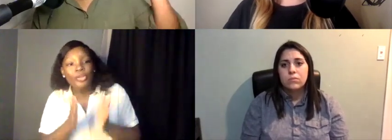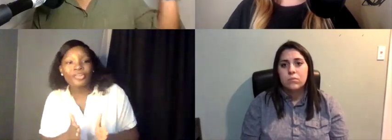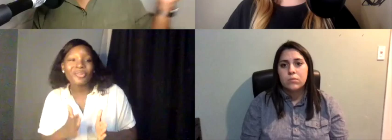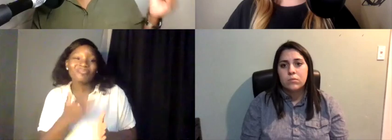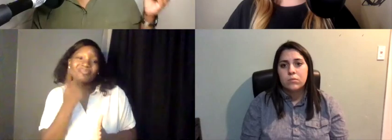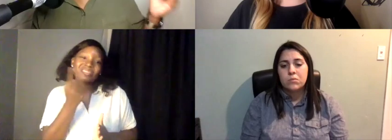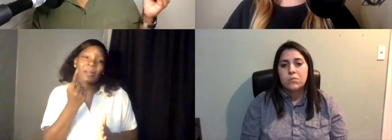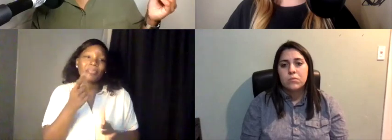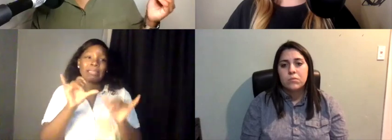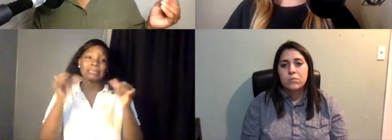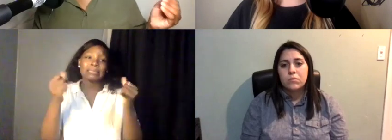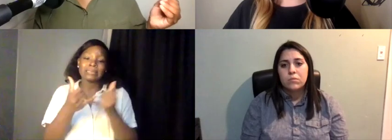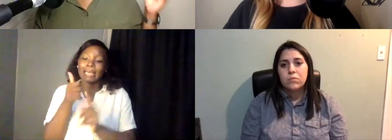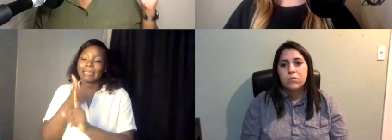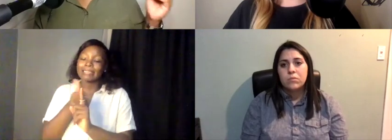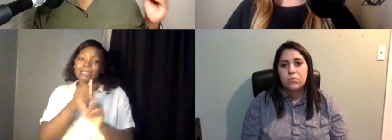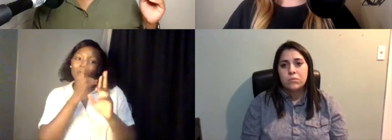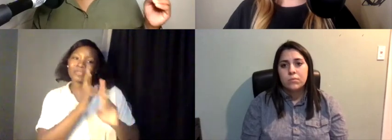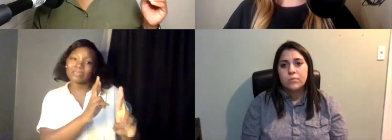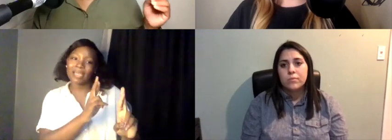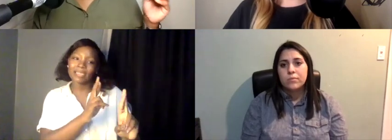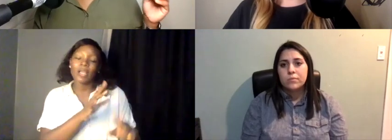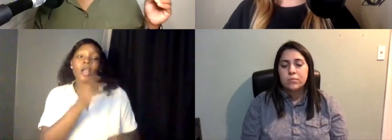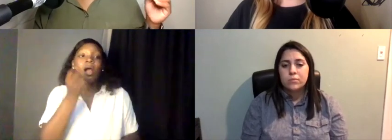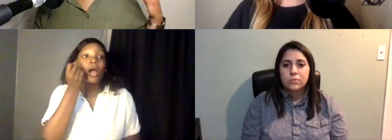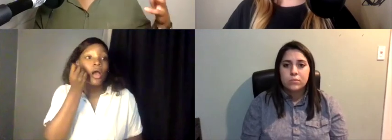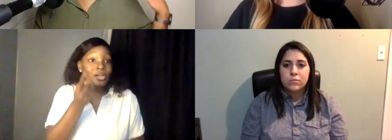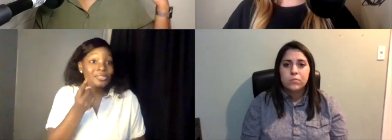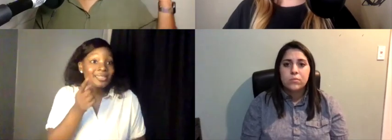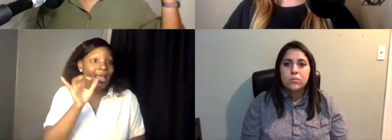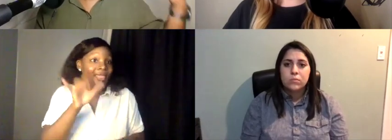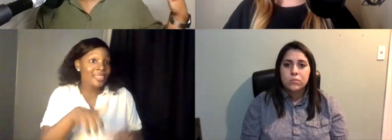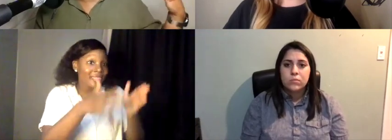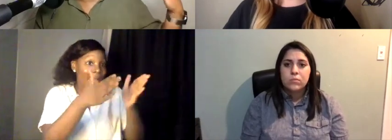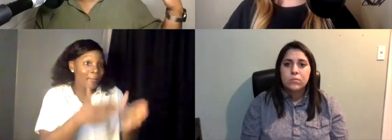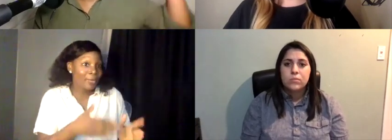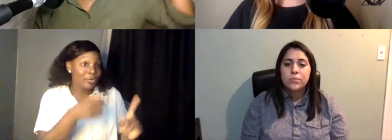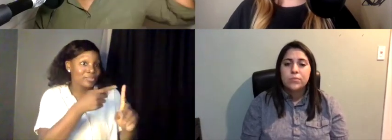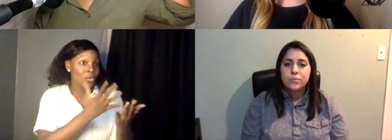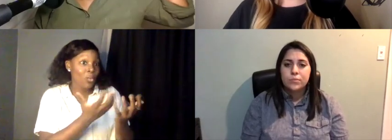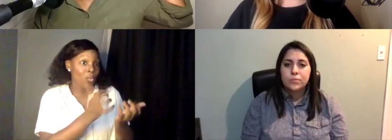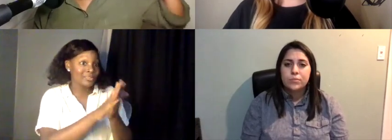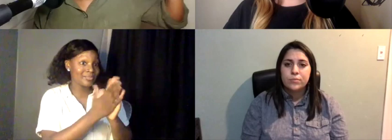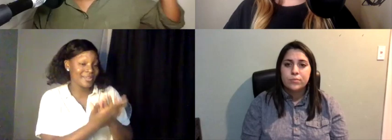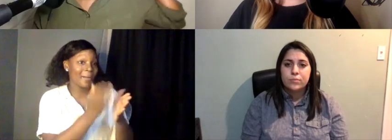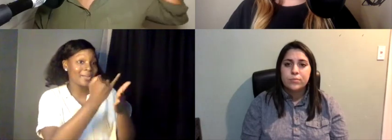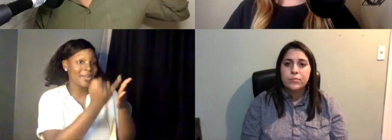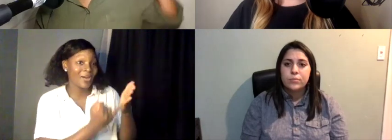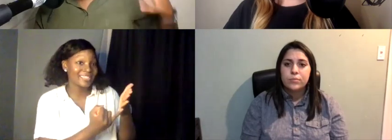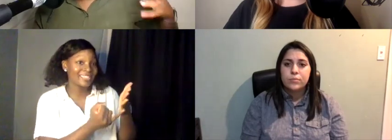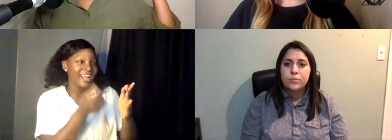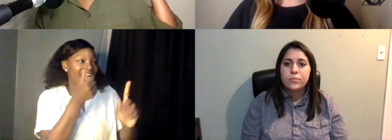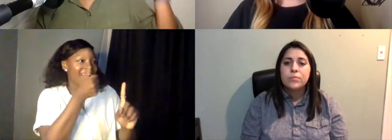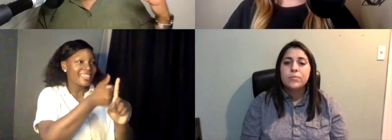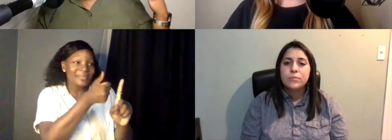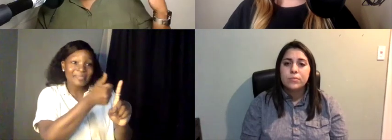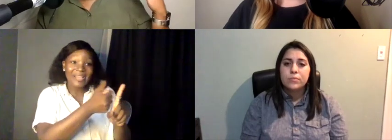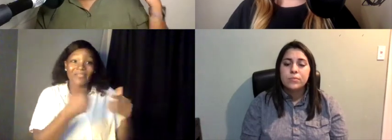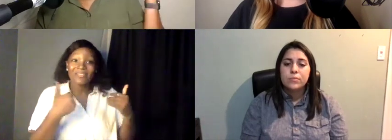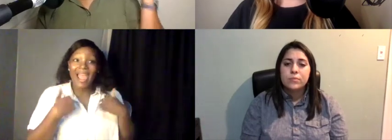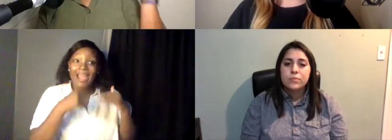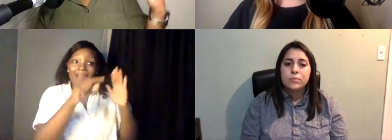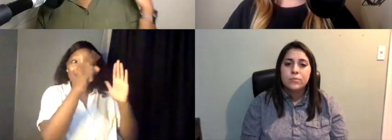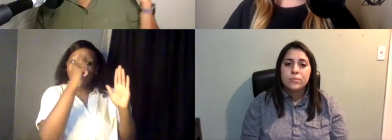Mm-hmm. Just don't underestimate the fact that they probably already have so many of their own demons and so many of their own thoughts and